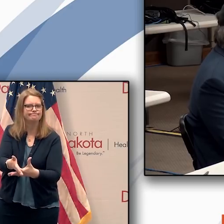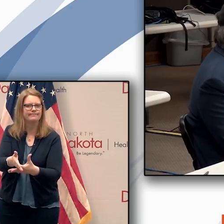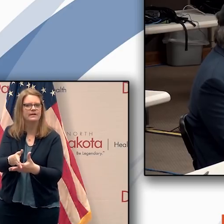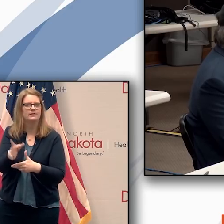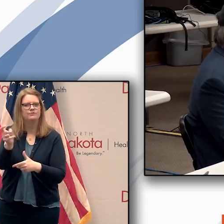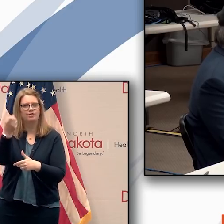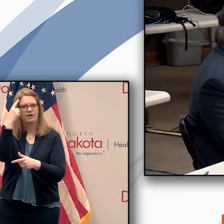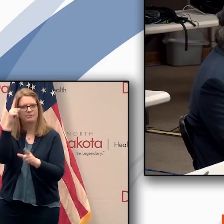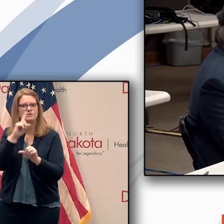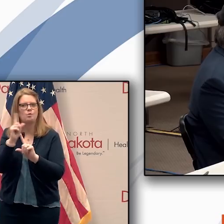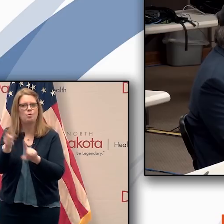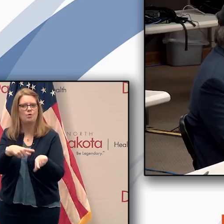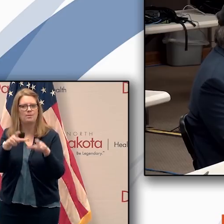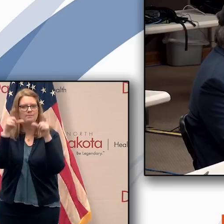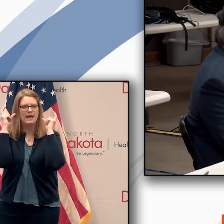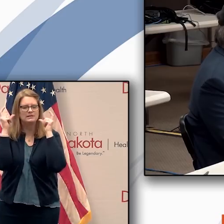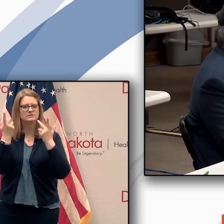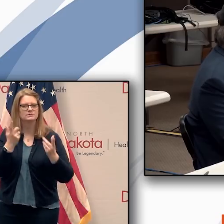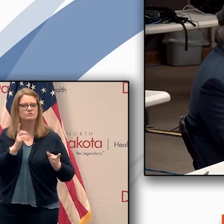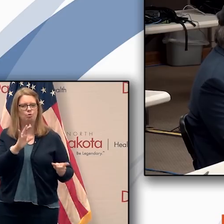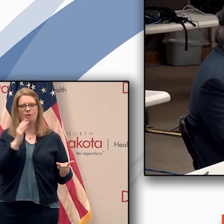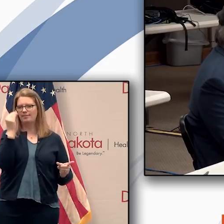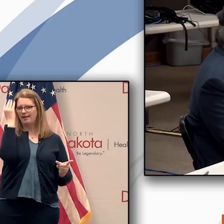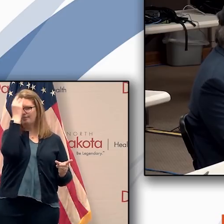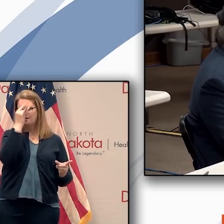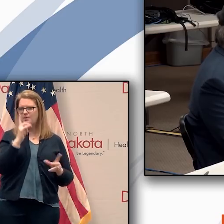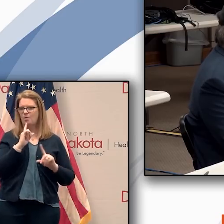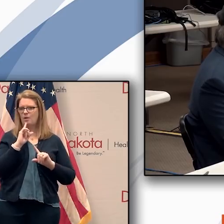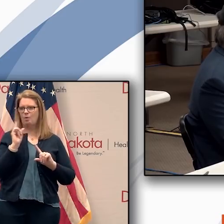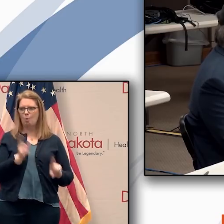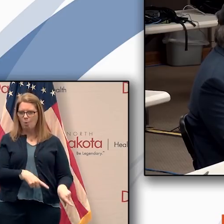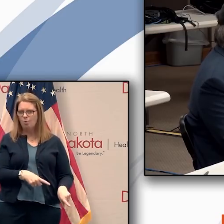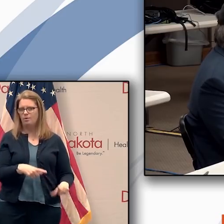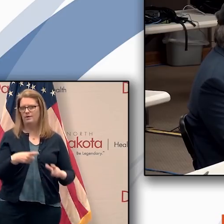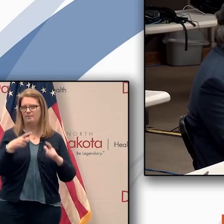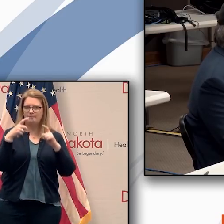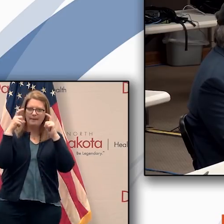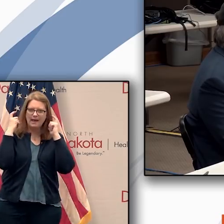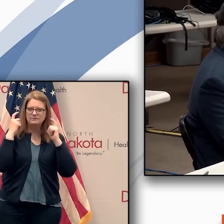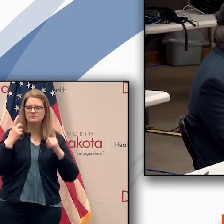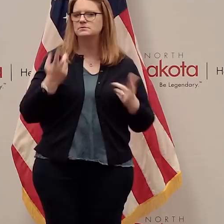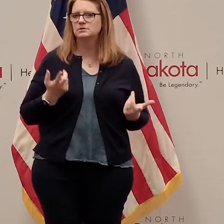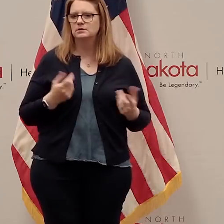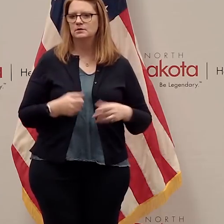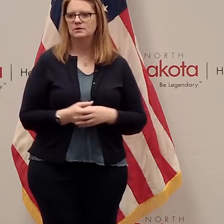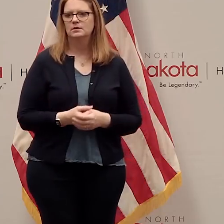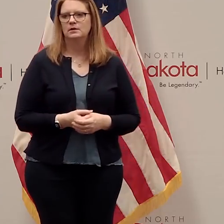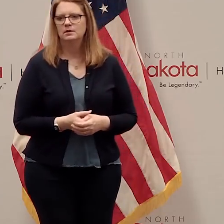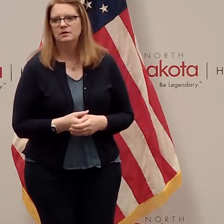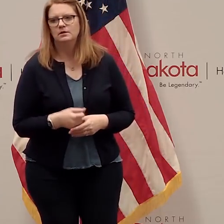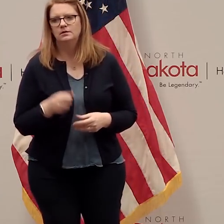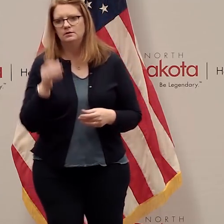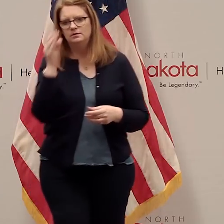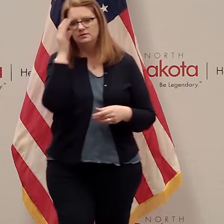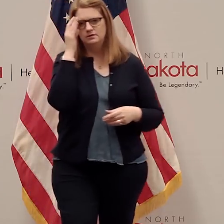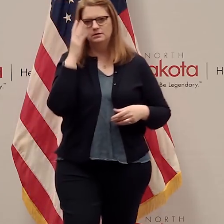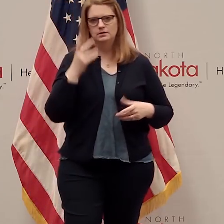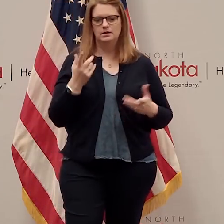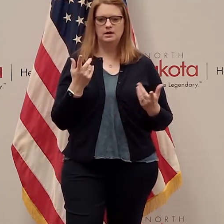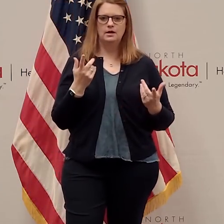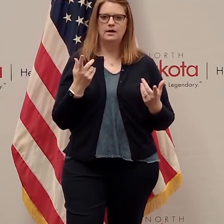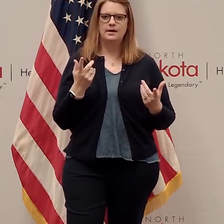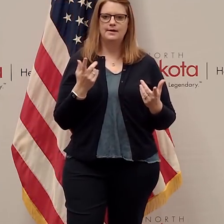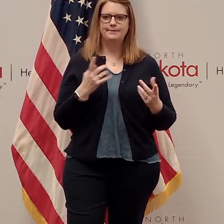something like that? What is your thinking about masks and ordering or not ordering? Well, I think from a